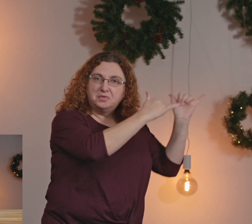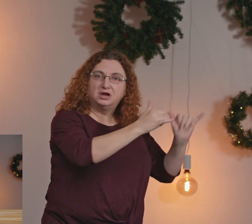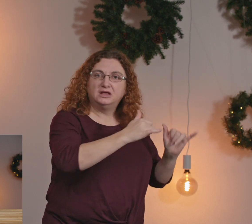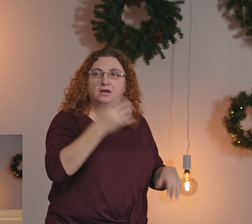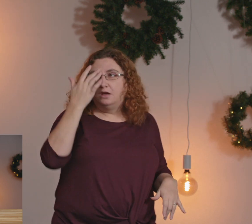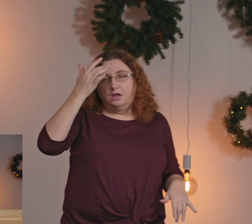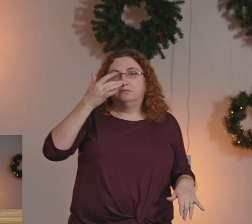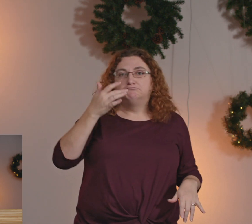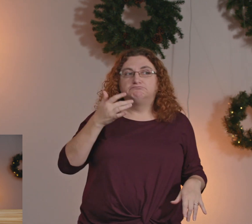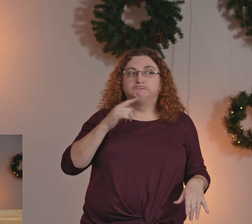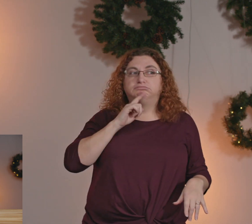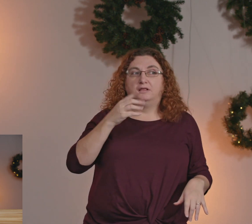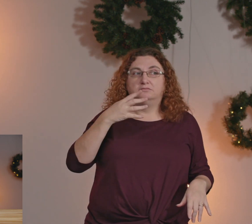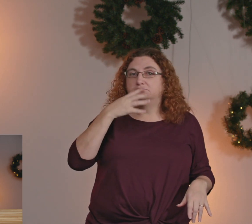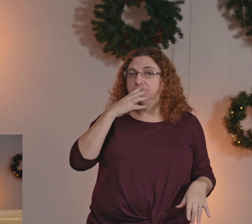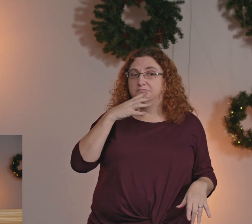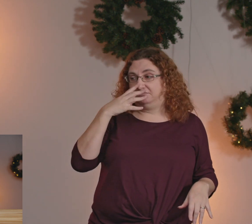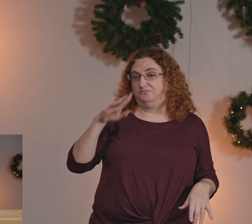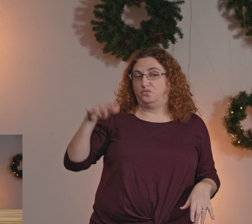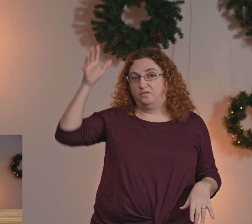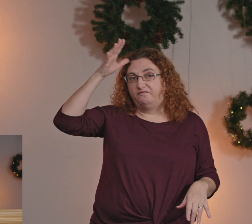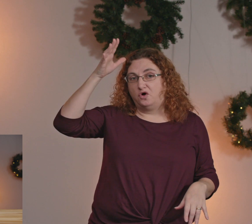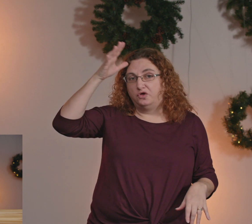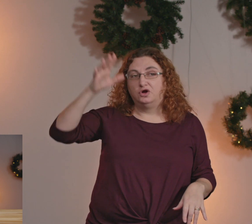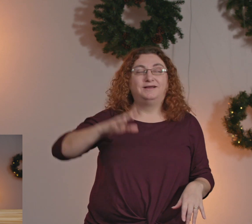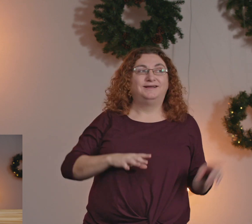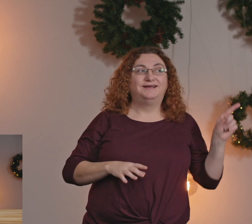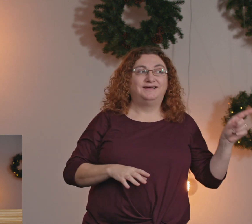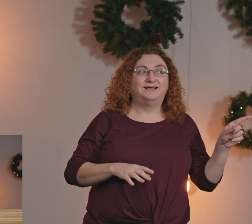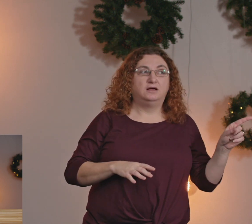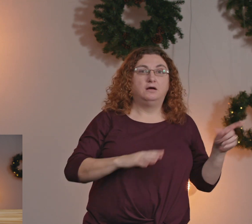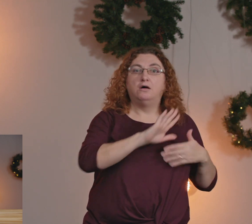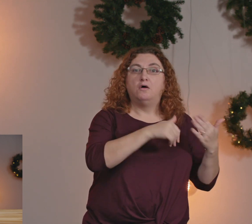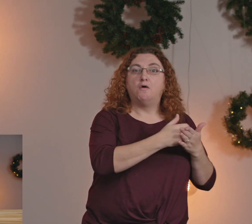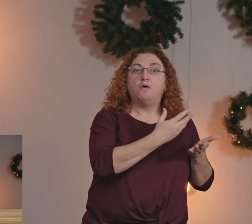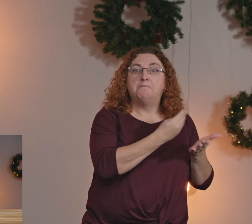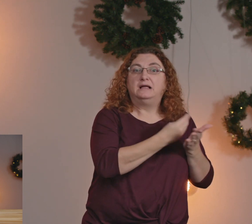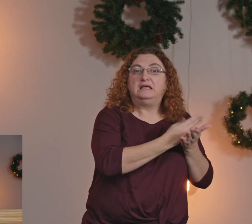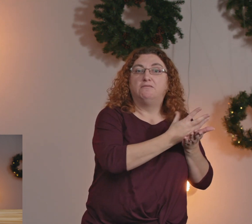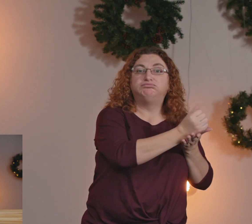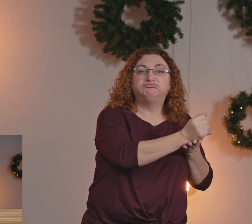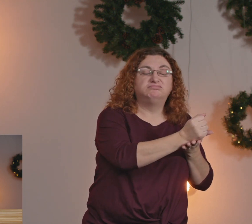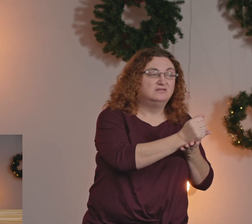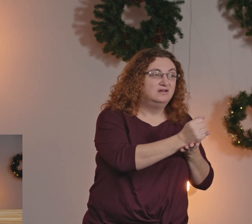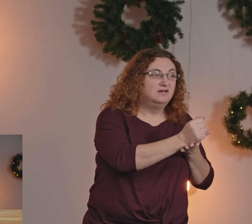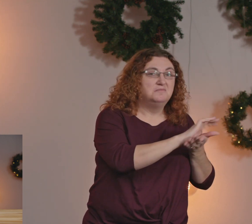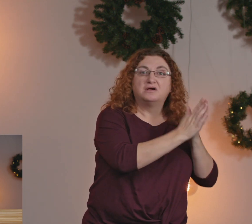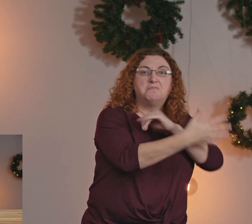parties. He realizes at some point after all the money's run out, and he's sitting there eating the food that pigs are